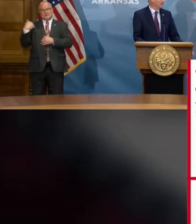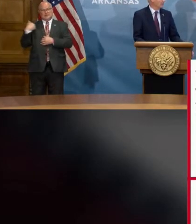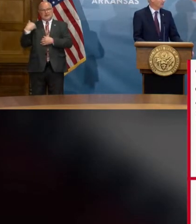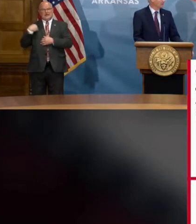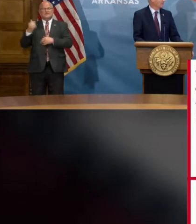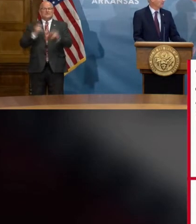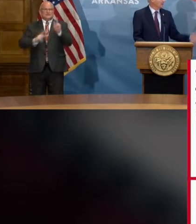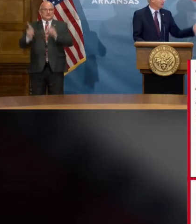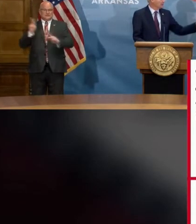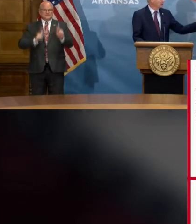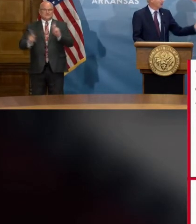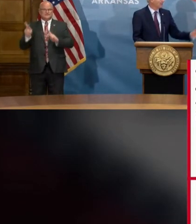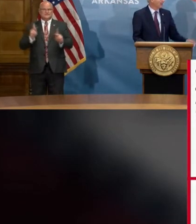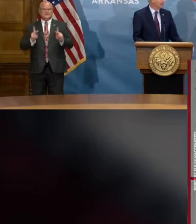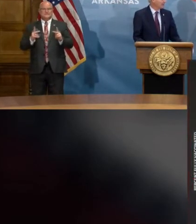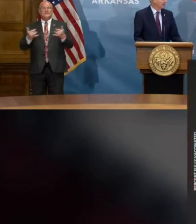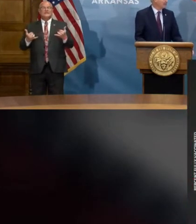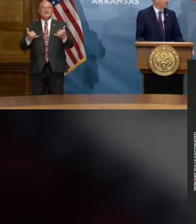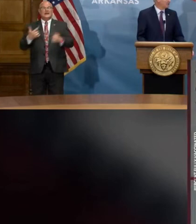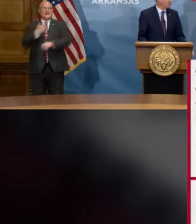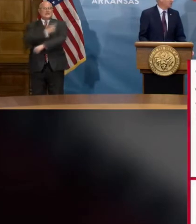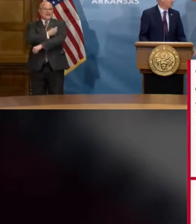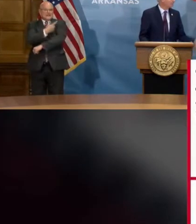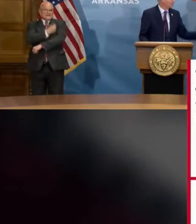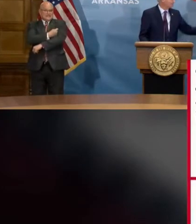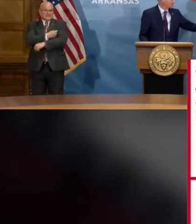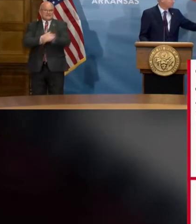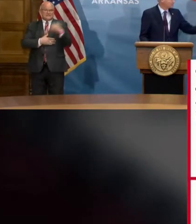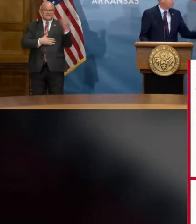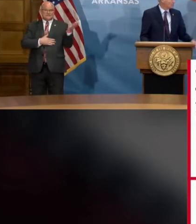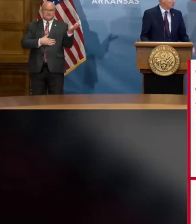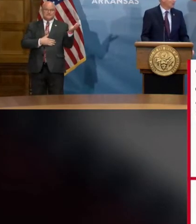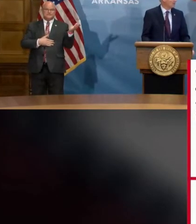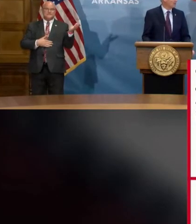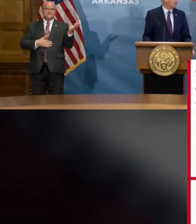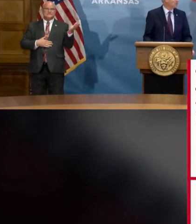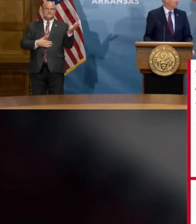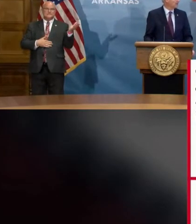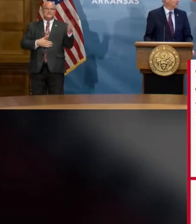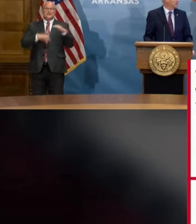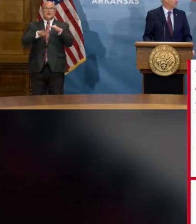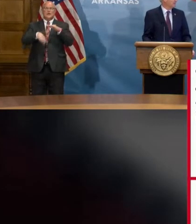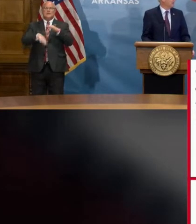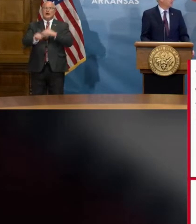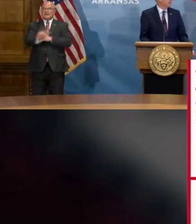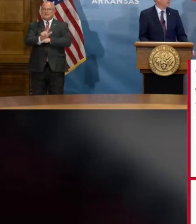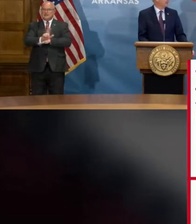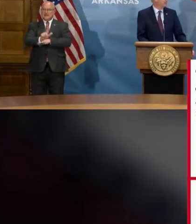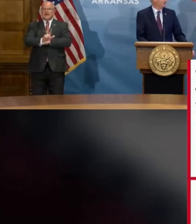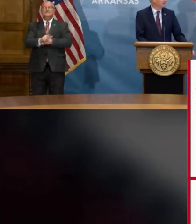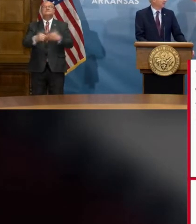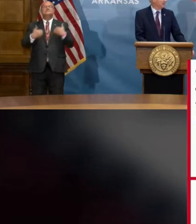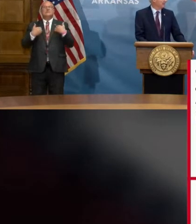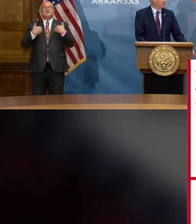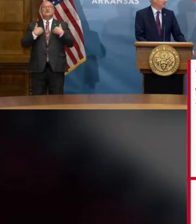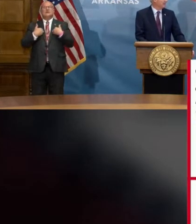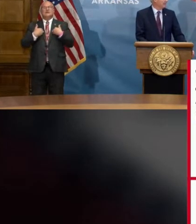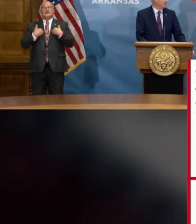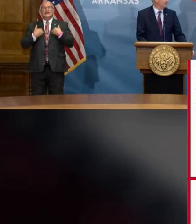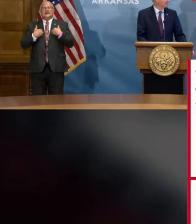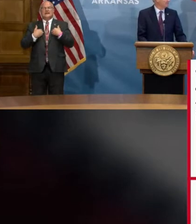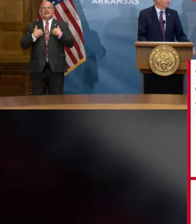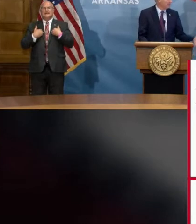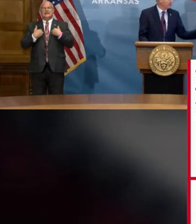for everyone. If you look at our vaccinations, on our bottom left, we've had